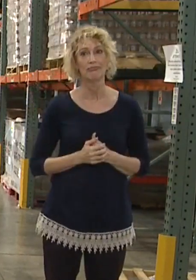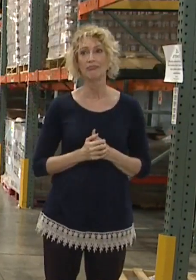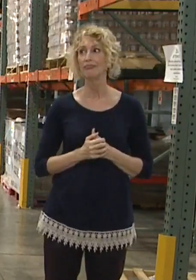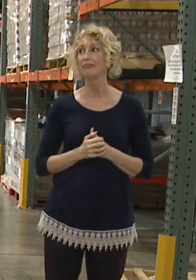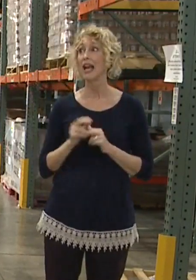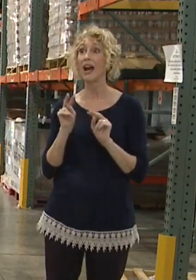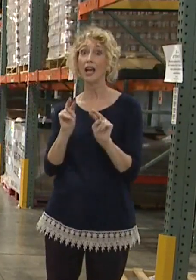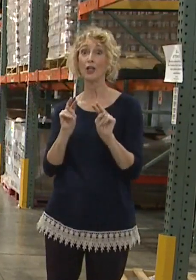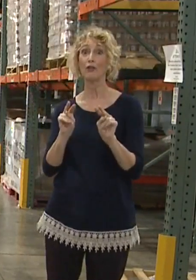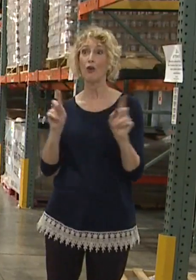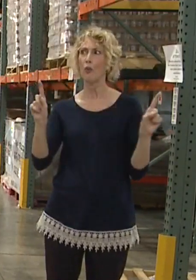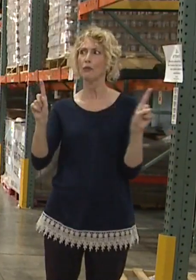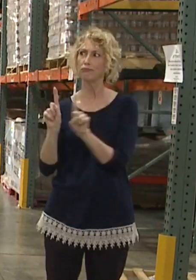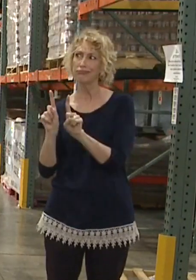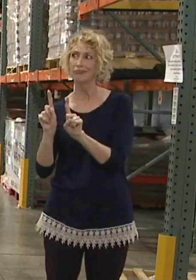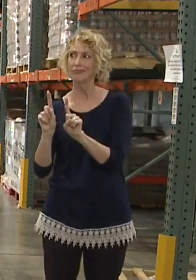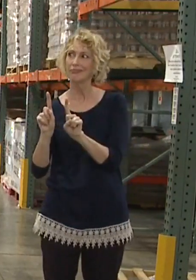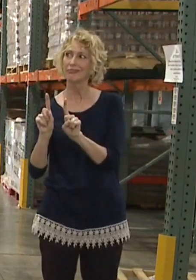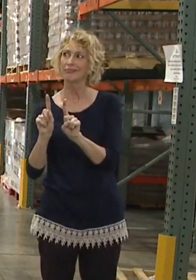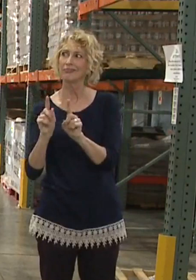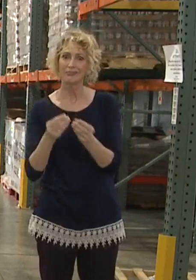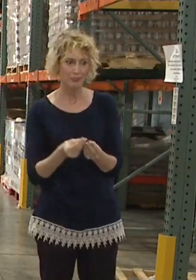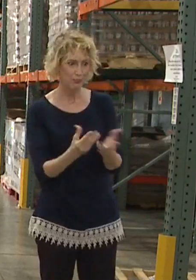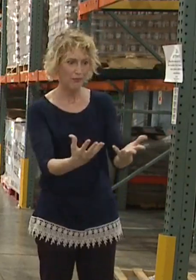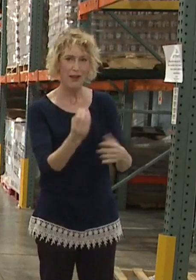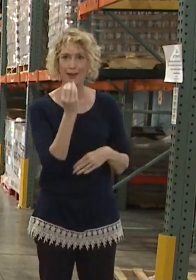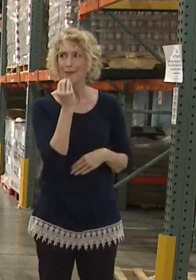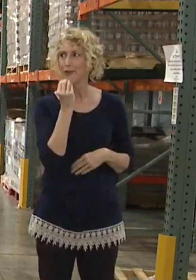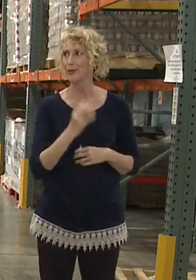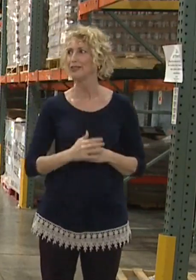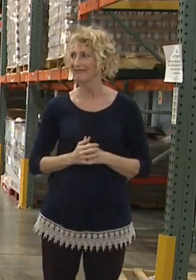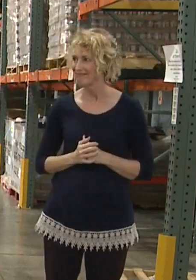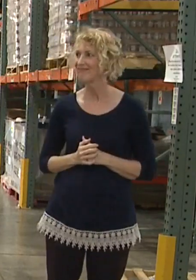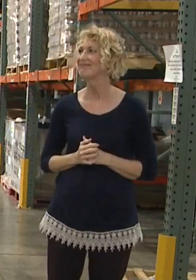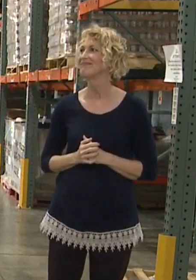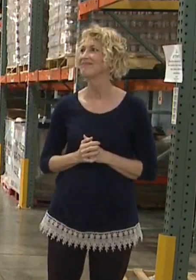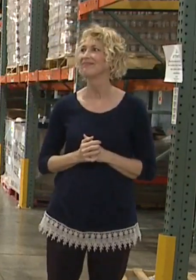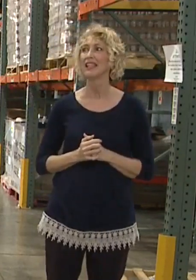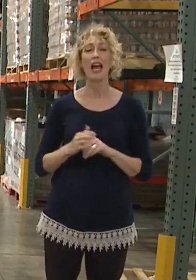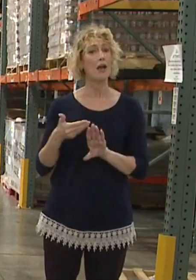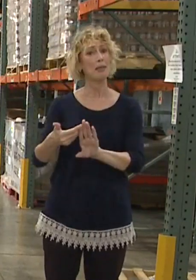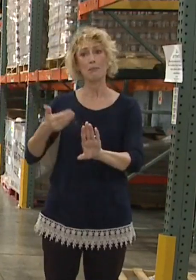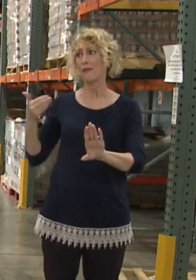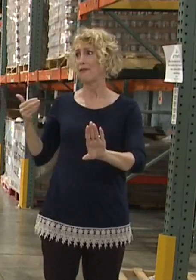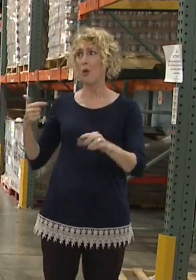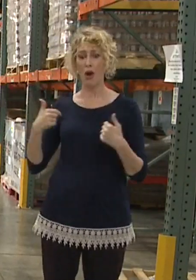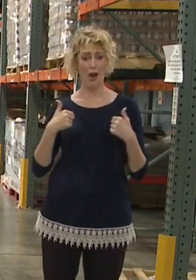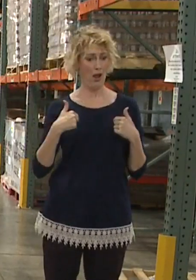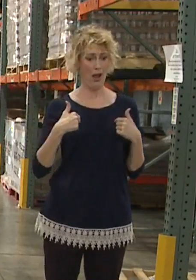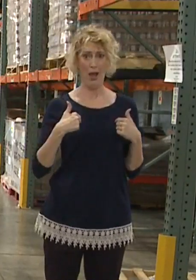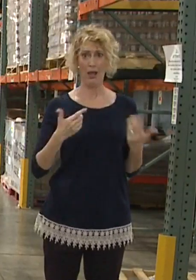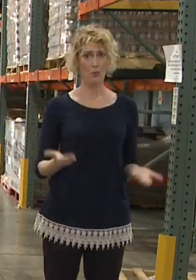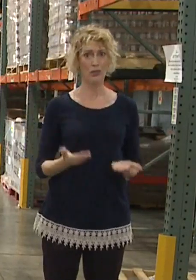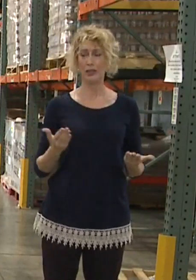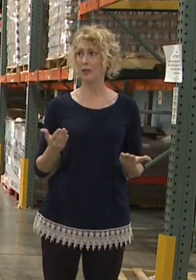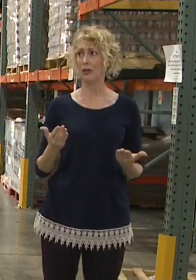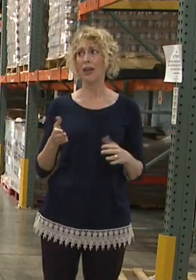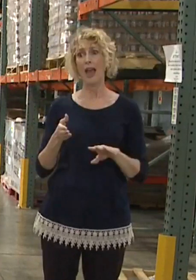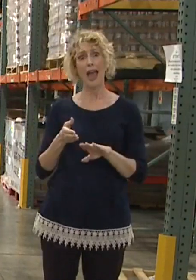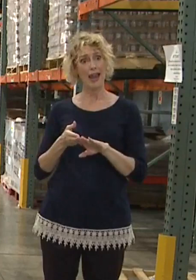I look forward to standing by your side and serving. Hawaii Food Bank will be there, as it has been long before I arrived and long after I will